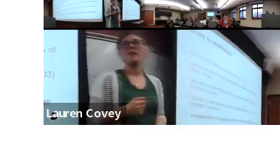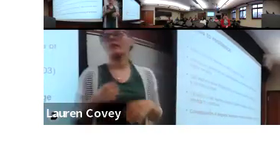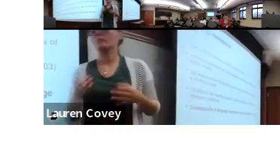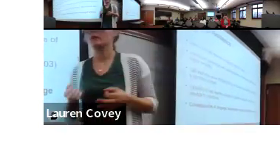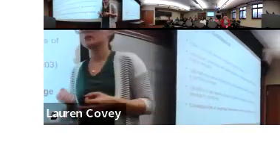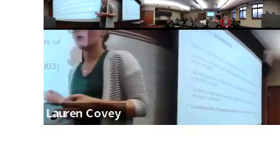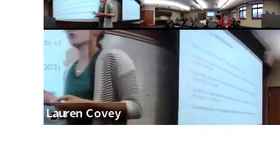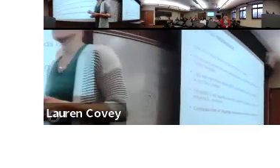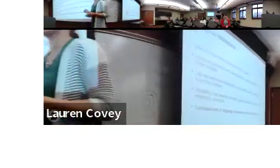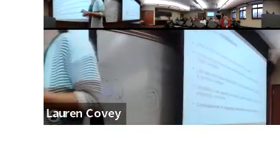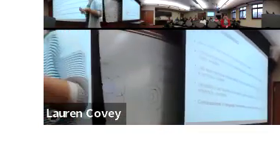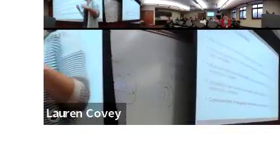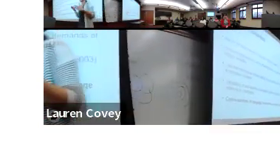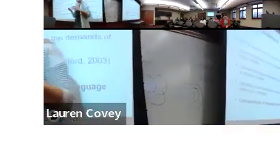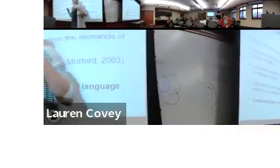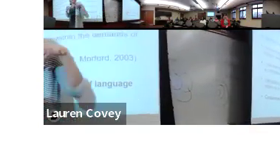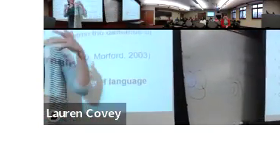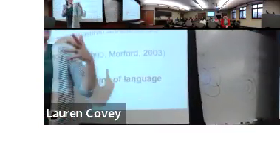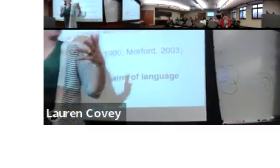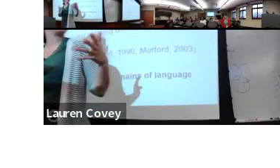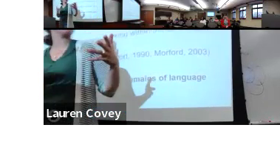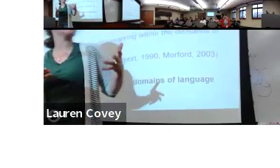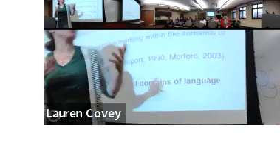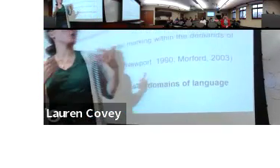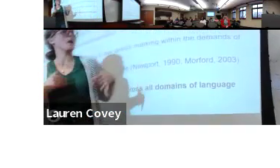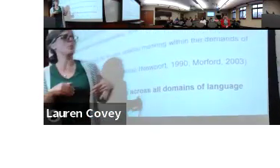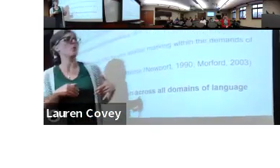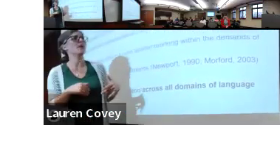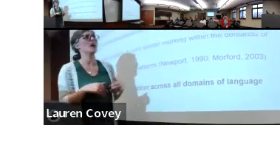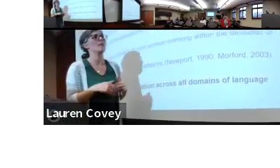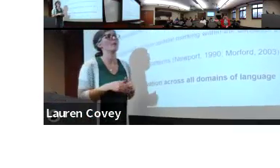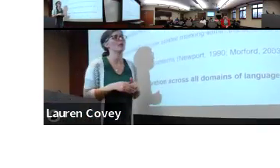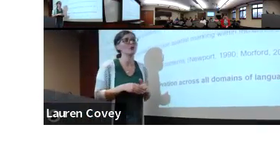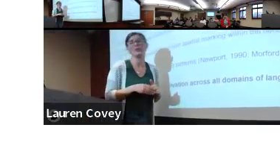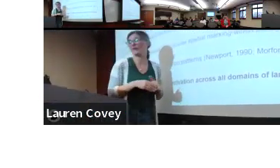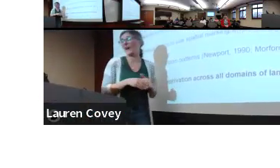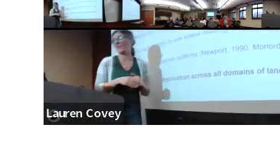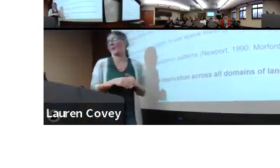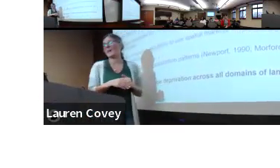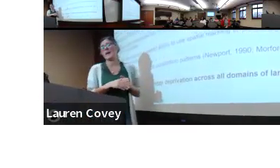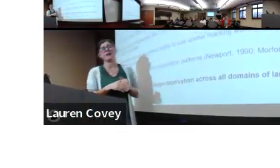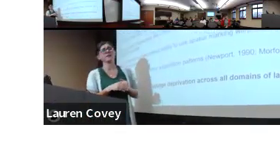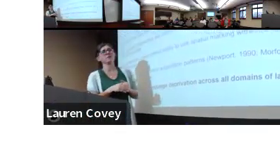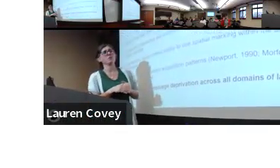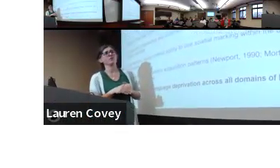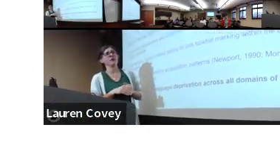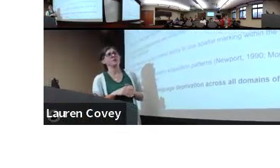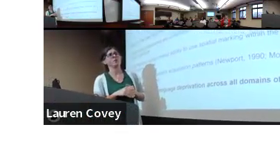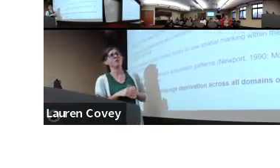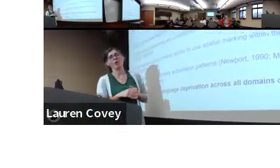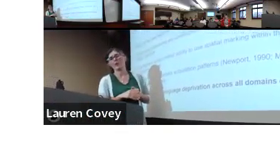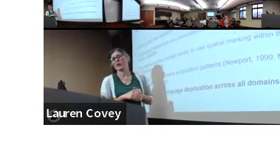we're seeing variability also. So some people are doing quite well and others doing quite poorly among this group of five. And this is